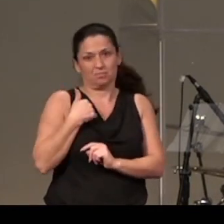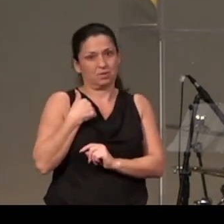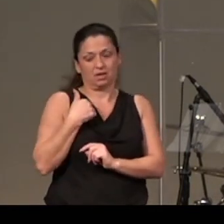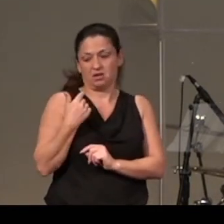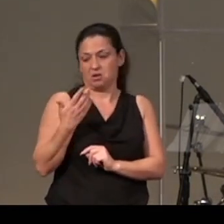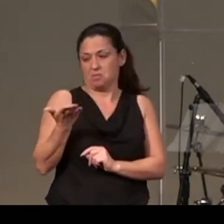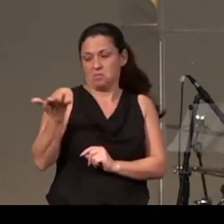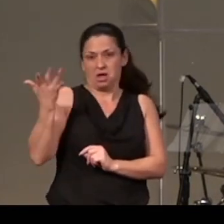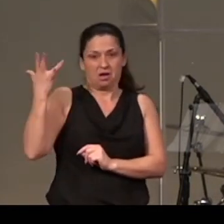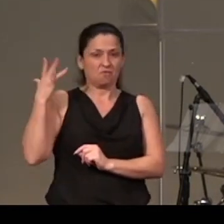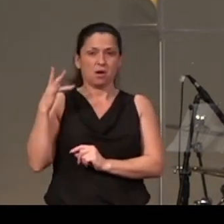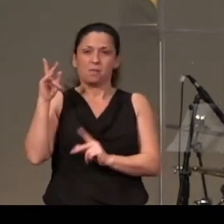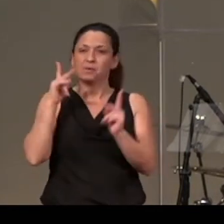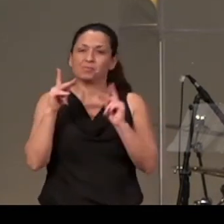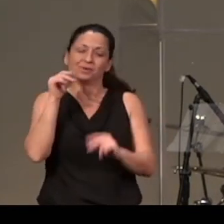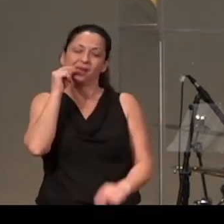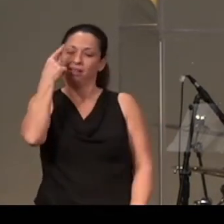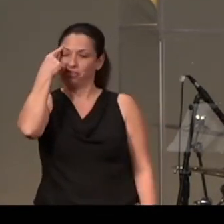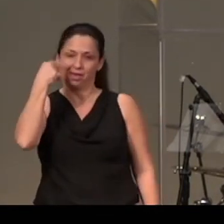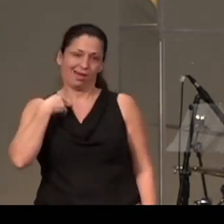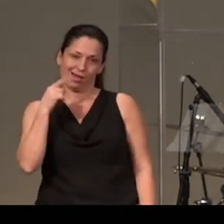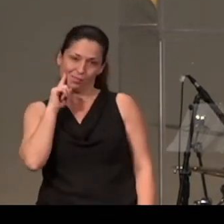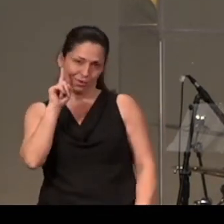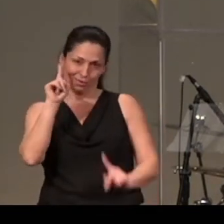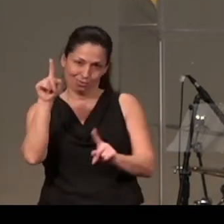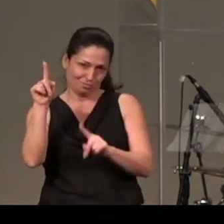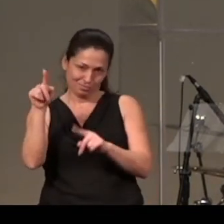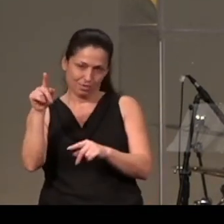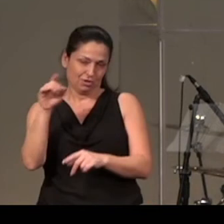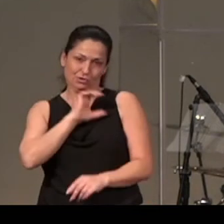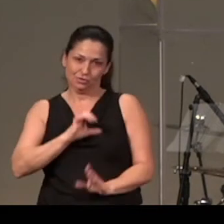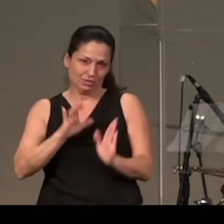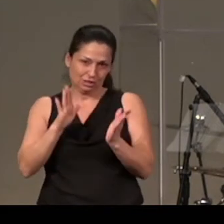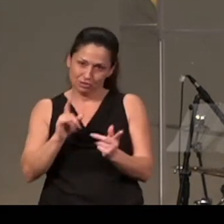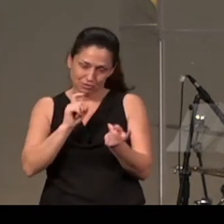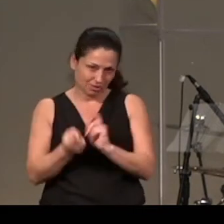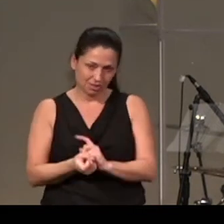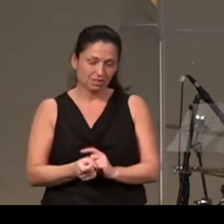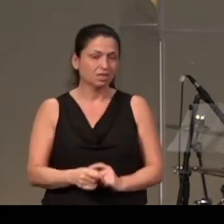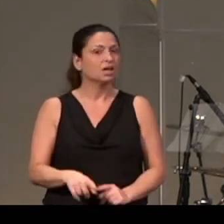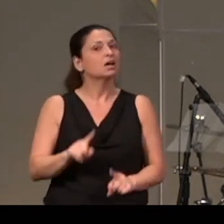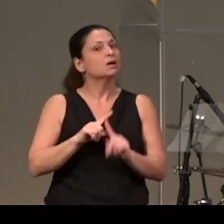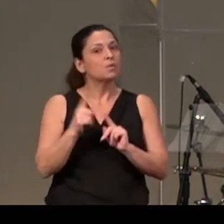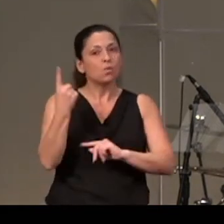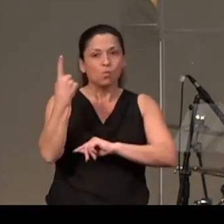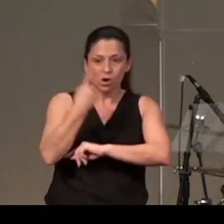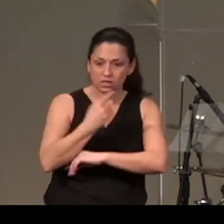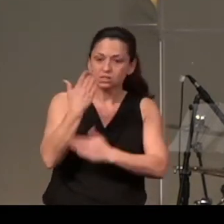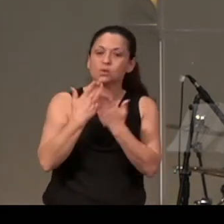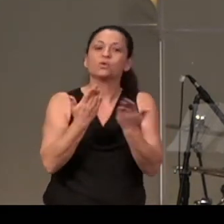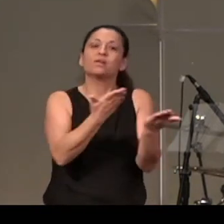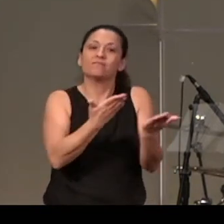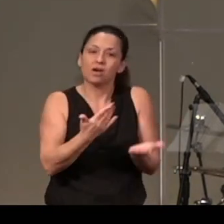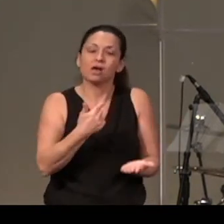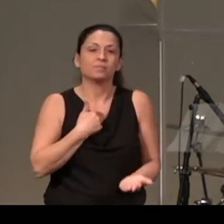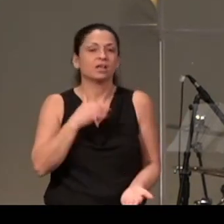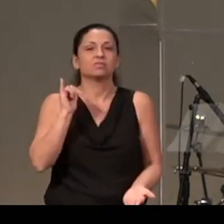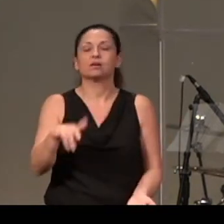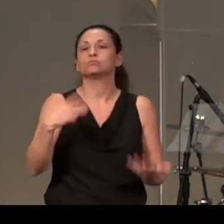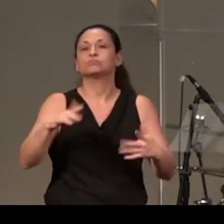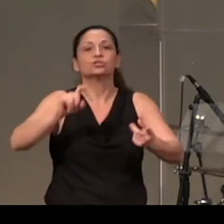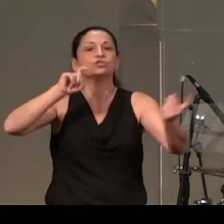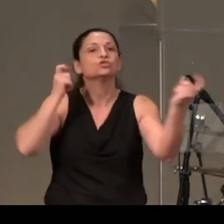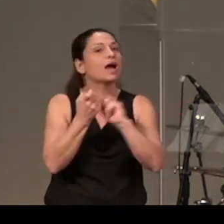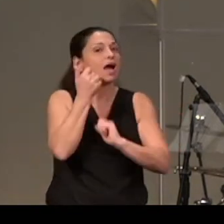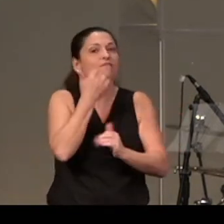to faith in Christ, and someone invited me, and I met Jesus, and my life has never been the same. There's tremendous power in inviting. So you can pray,